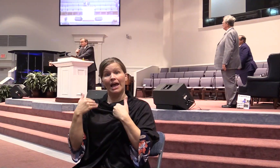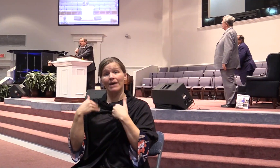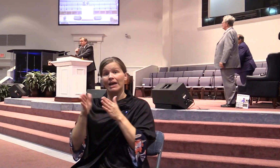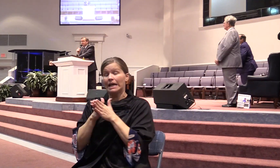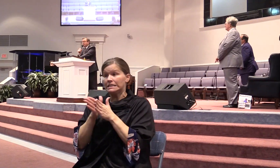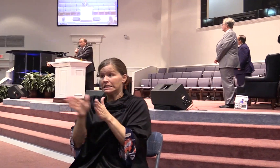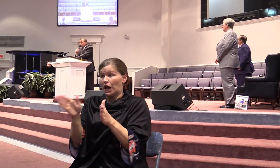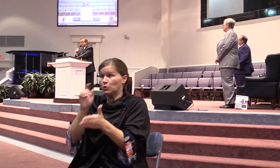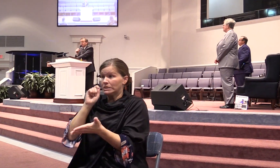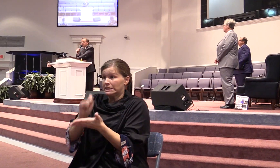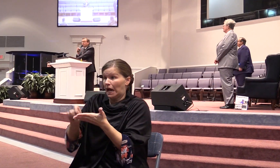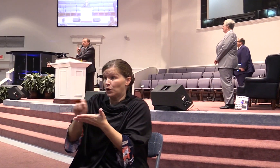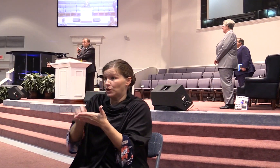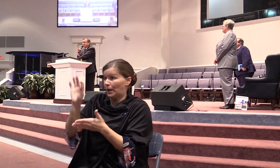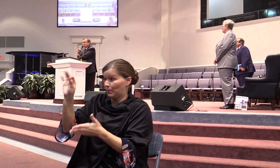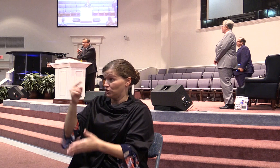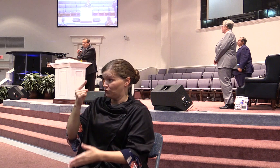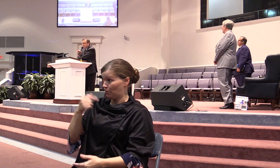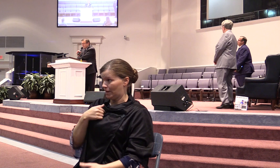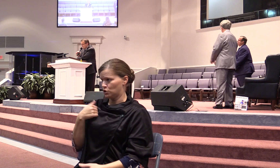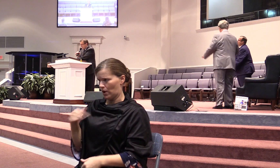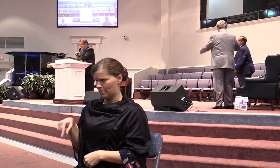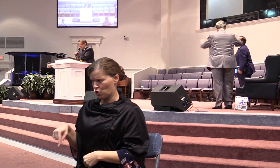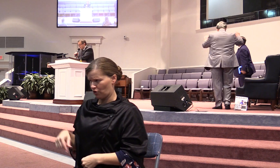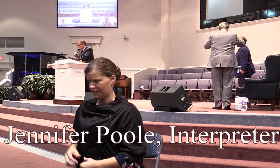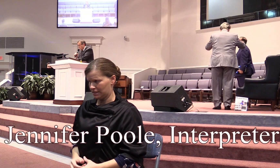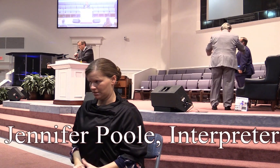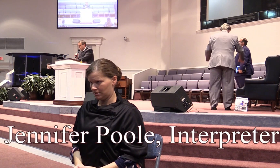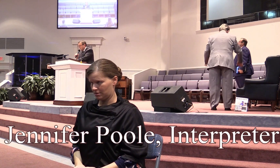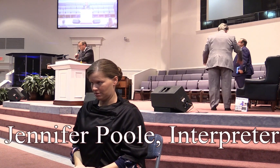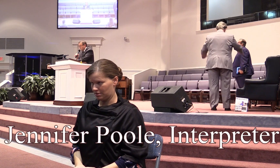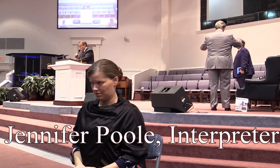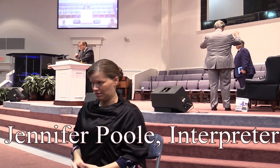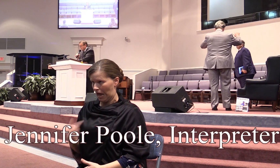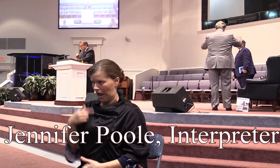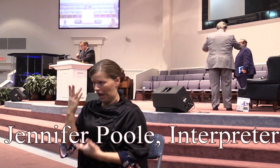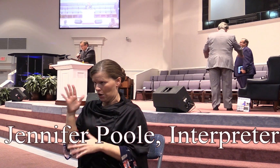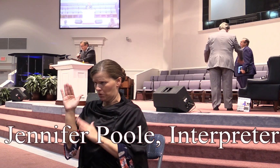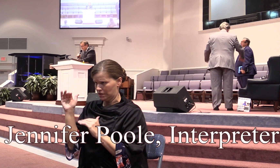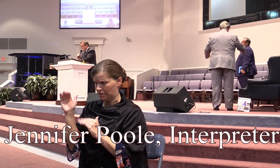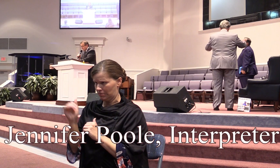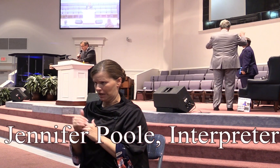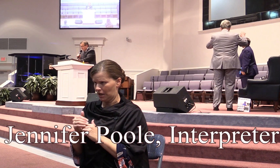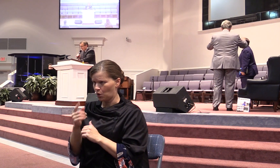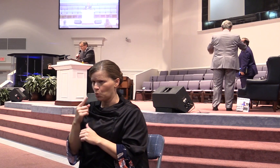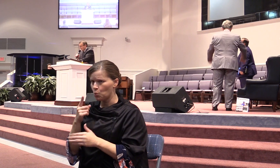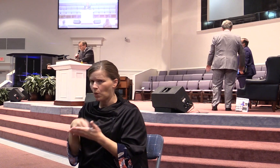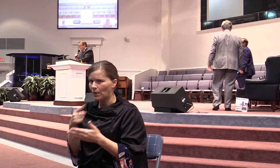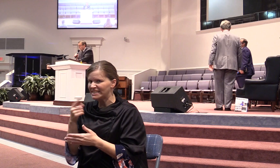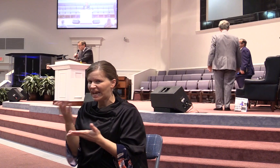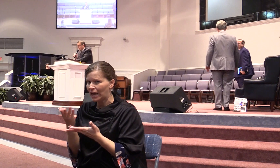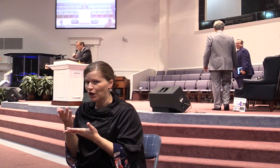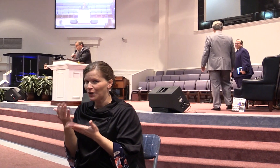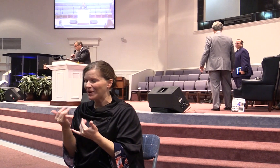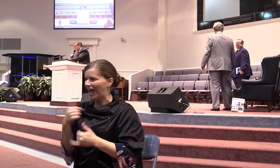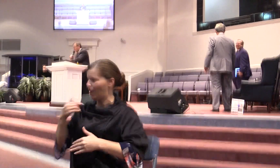general secretary preach for me, so I'm very, very nervous as to what we were supposed to say here right now. When I